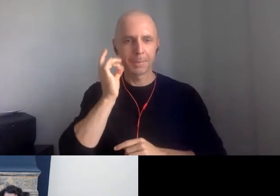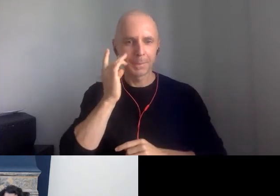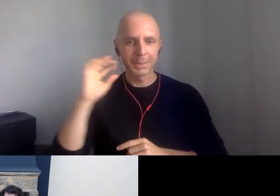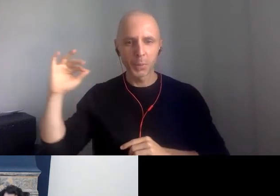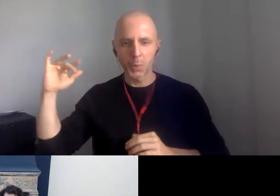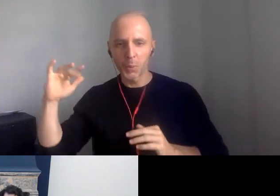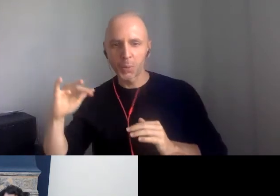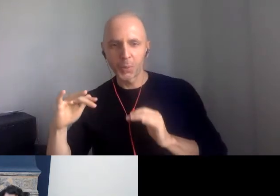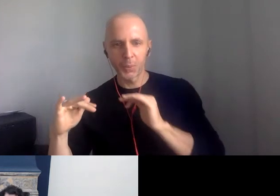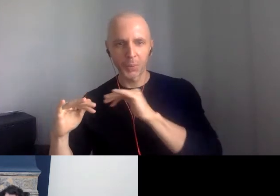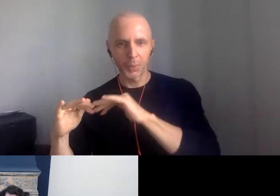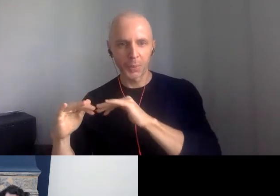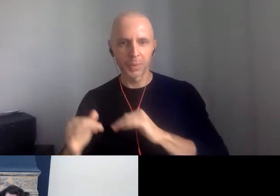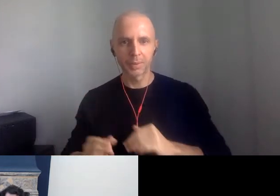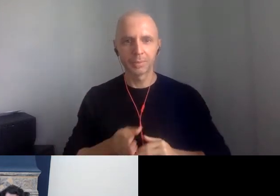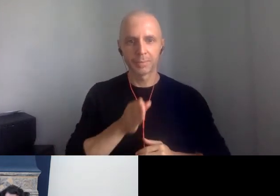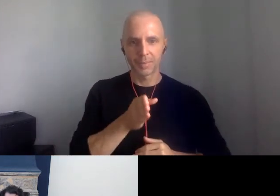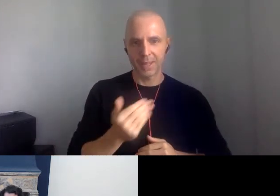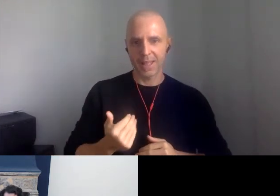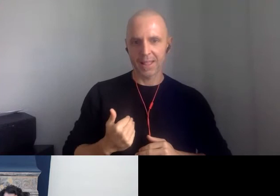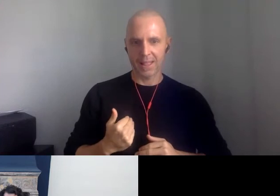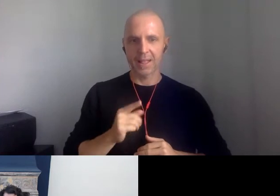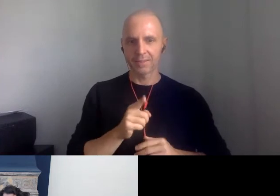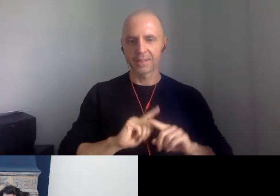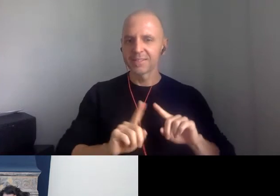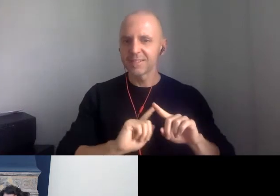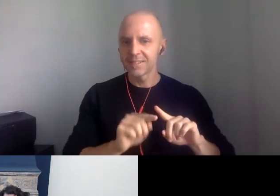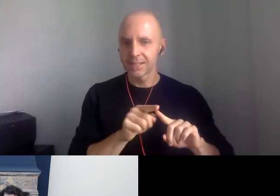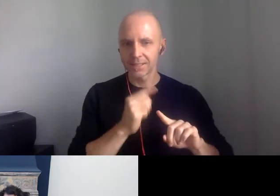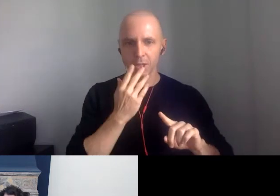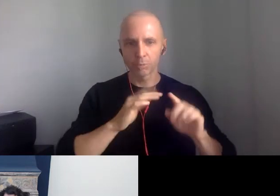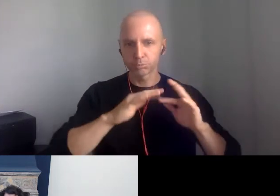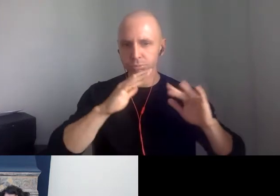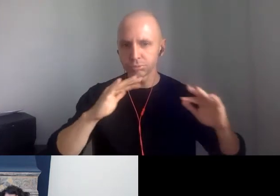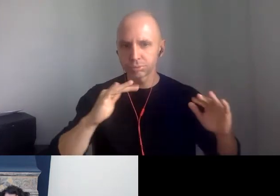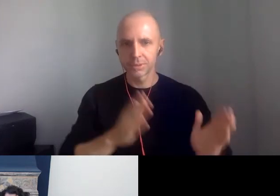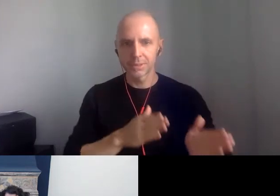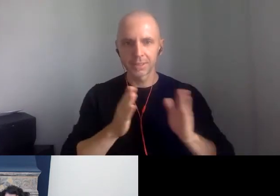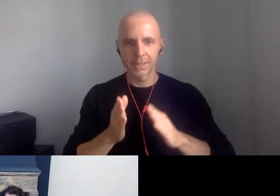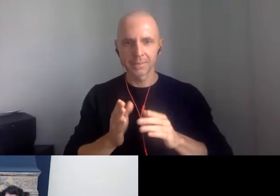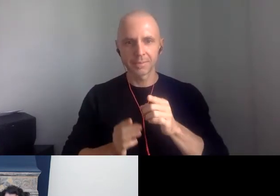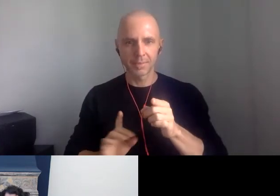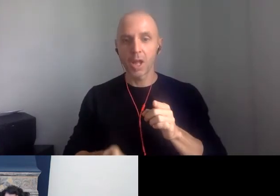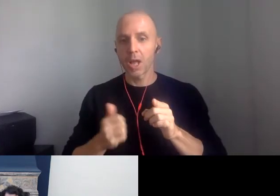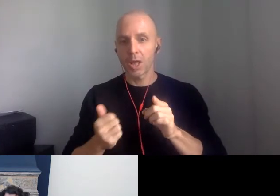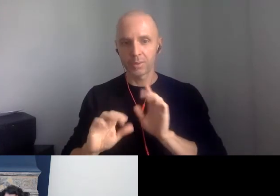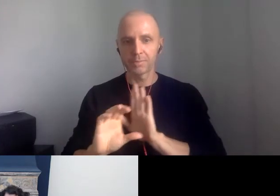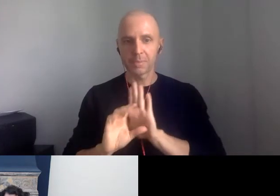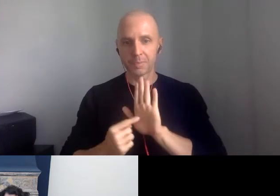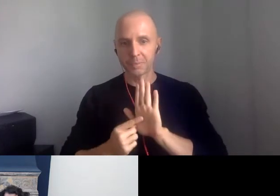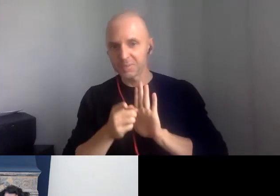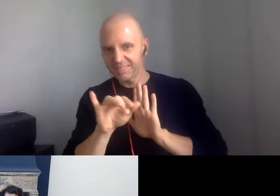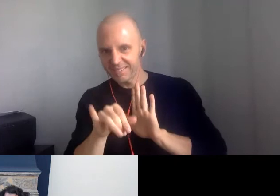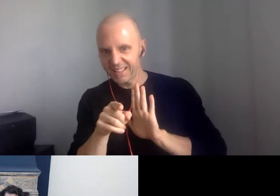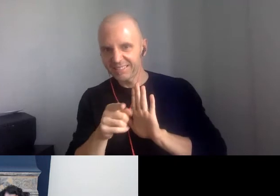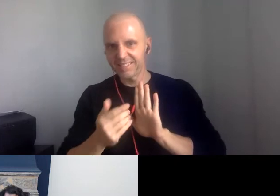a kaleidoscope of colour in mid-spring. The herb or apothecary garden provides all sorts of culinary delights